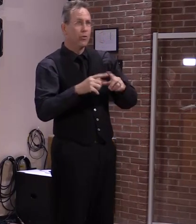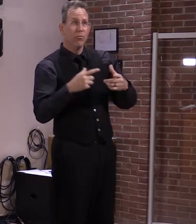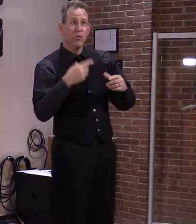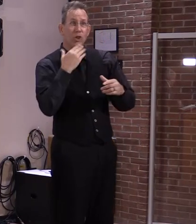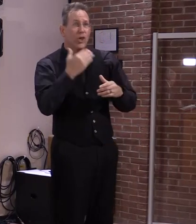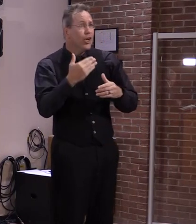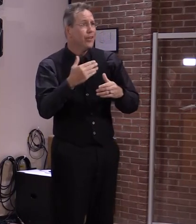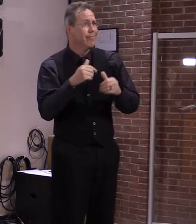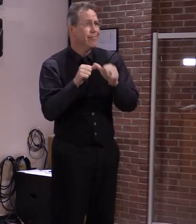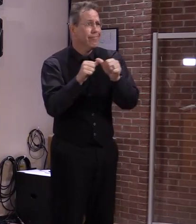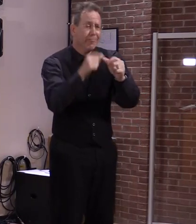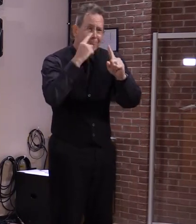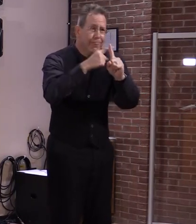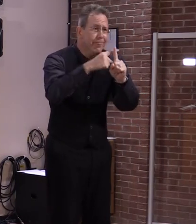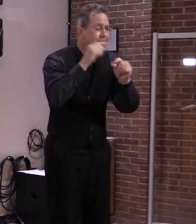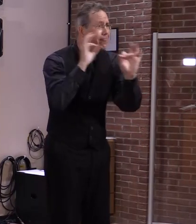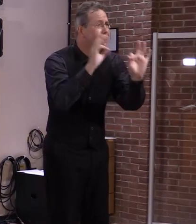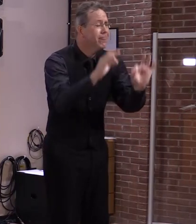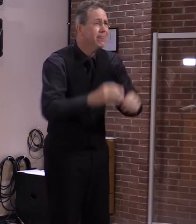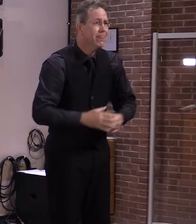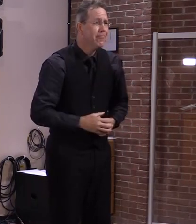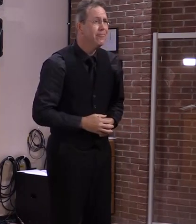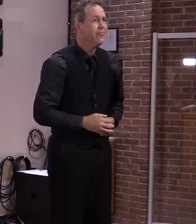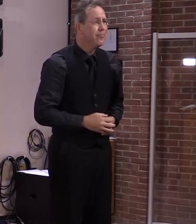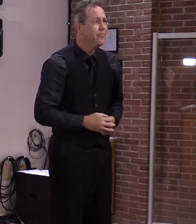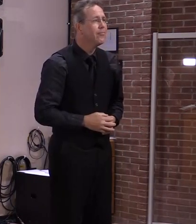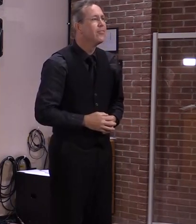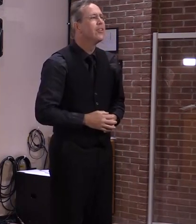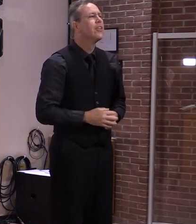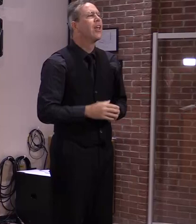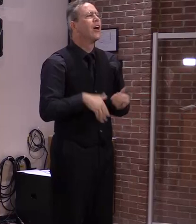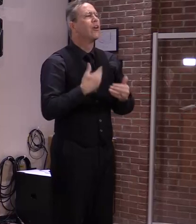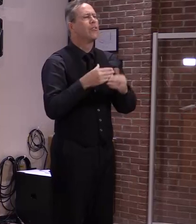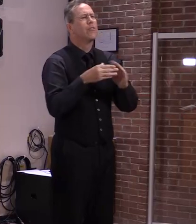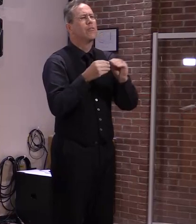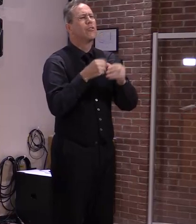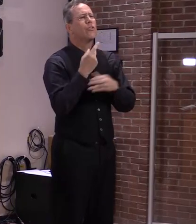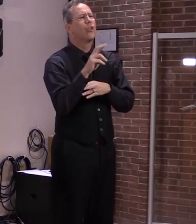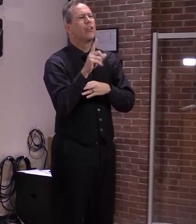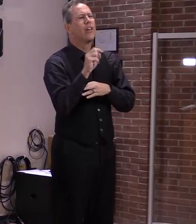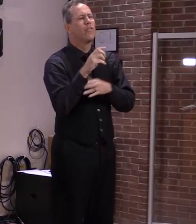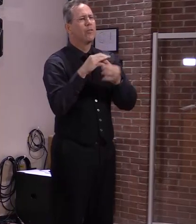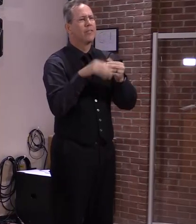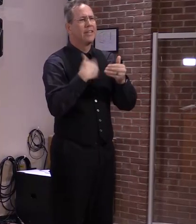part. And now I'll turn it over to Dr. Levine for a health update.